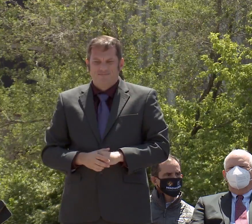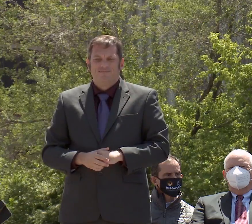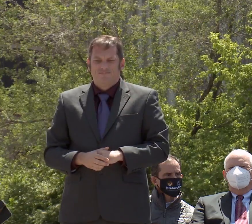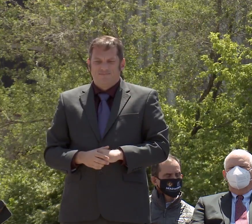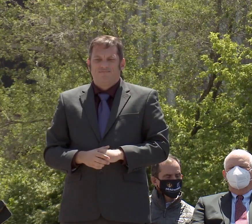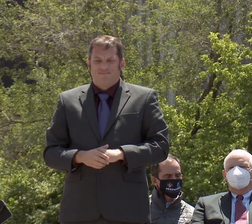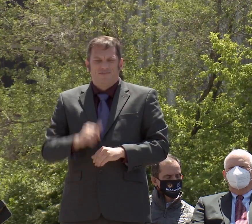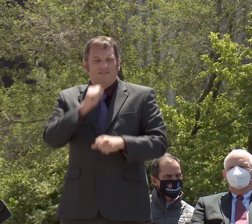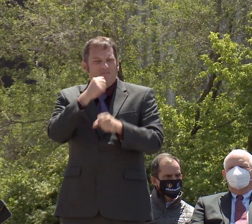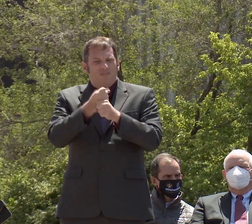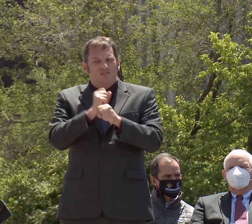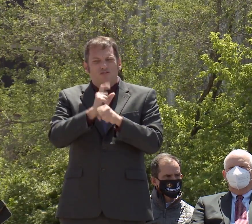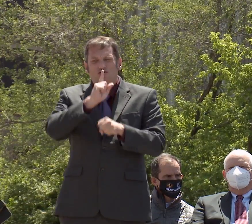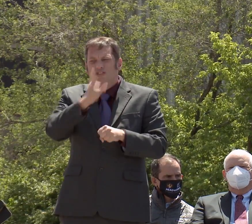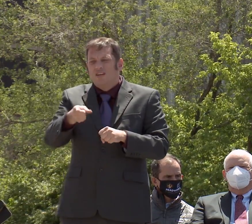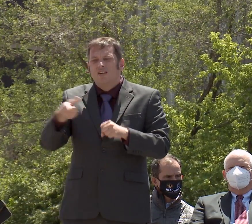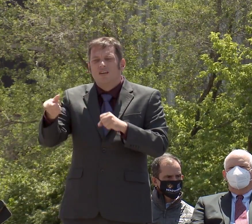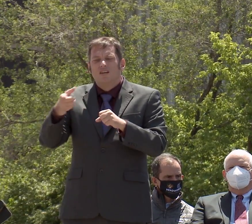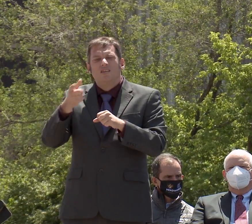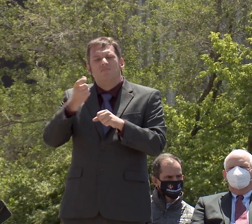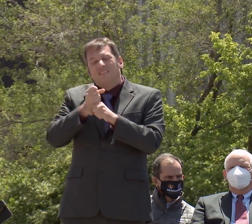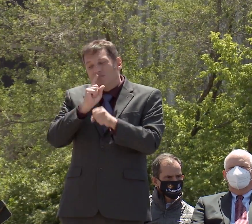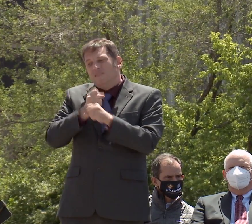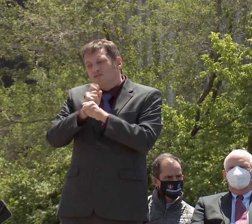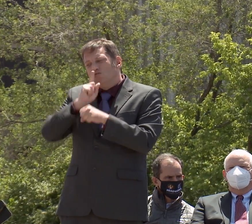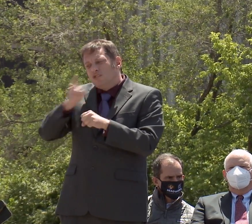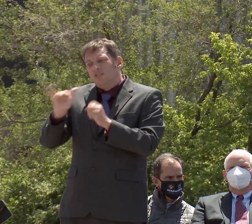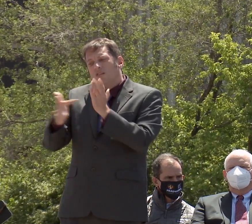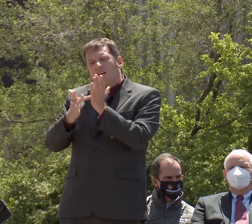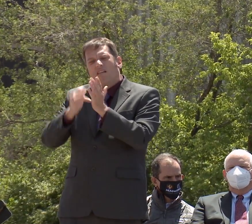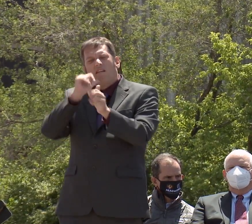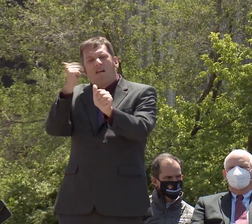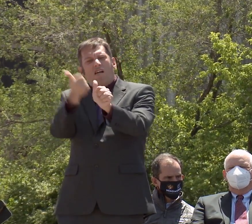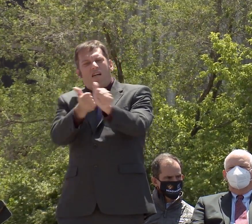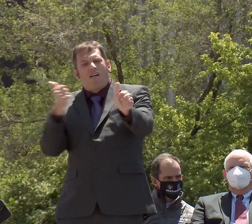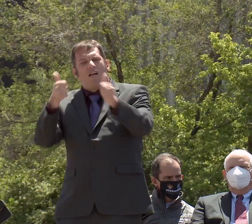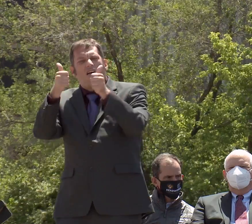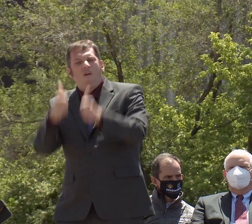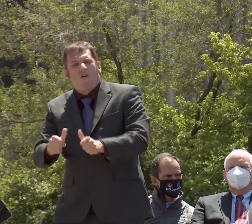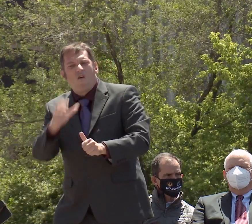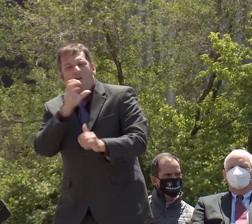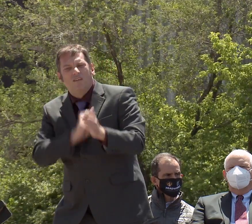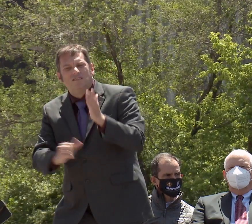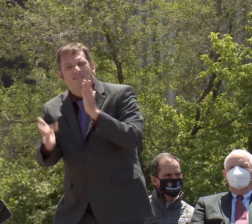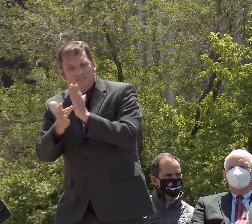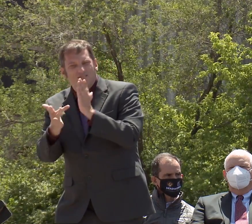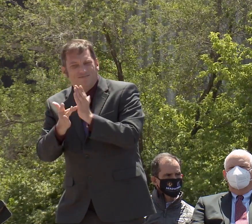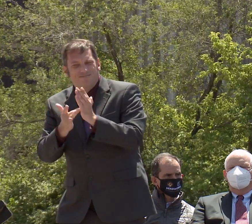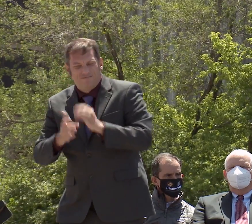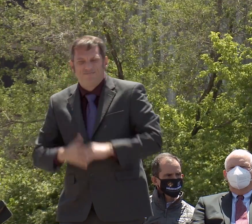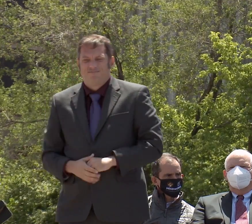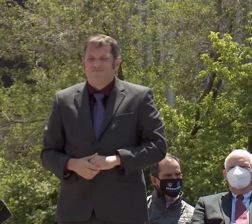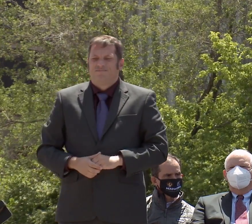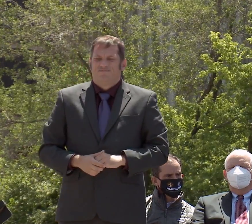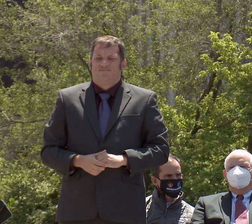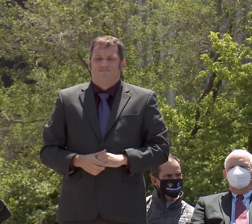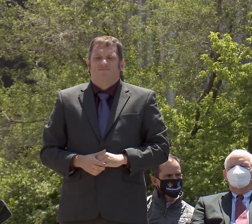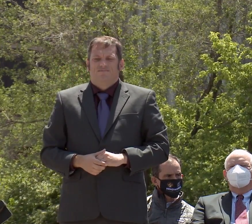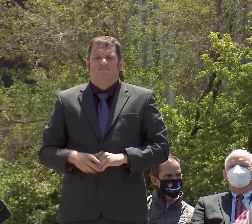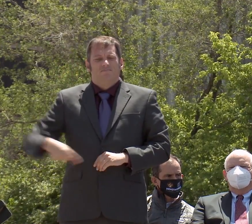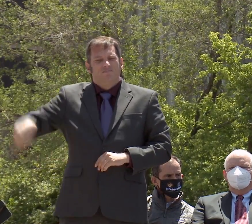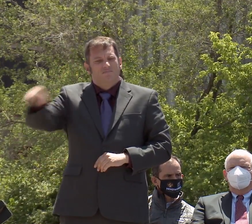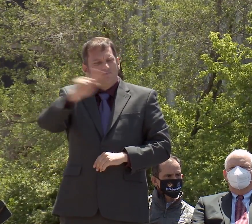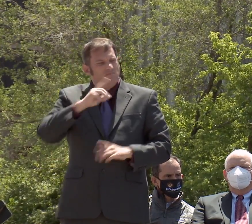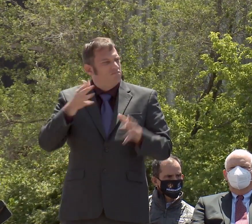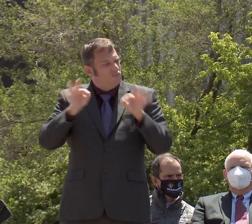of Baltimore have a good quality of life. And that does mean cleaner streams, a cleaner Inner Harbor, a